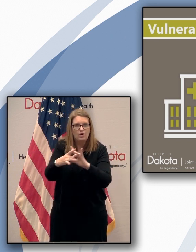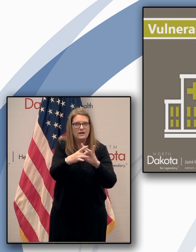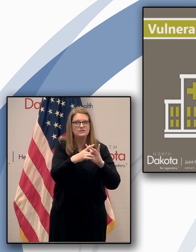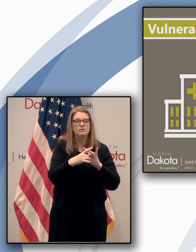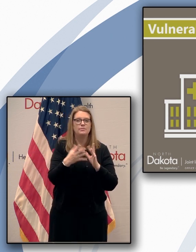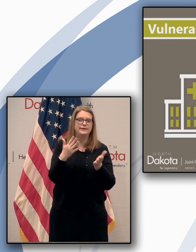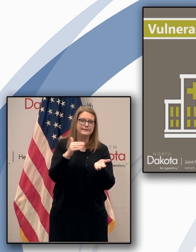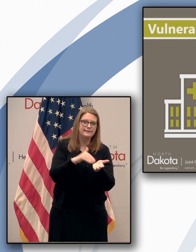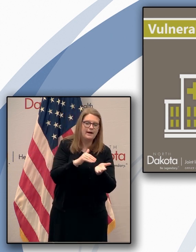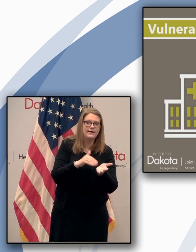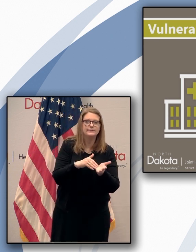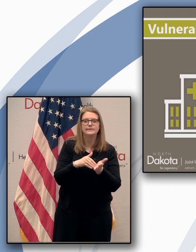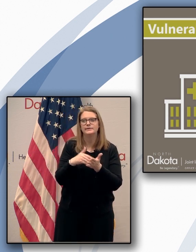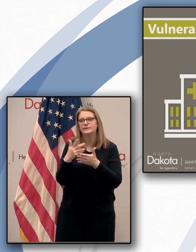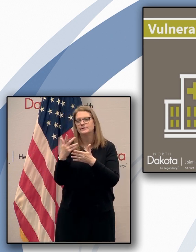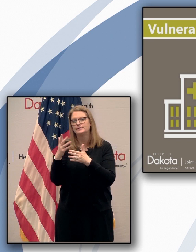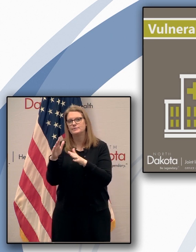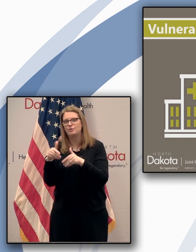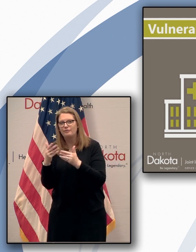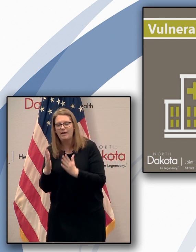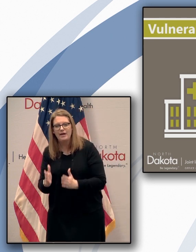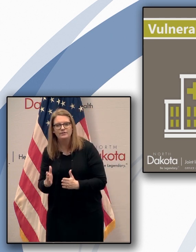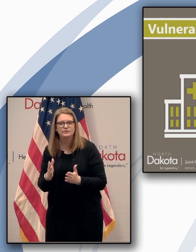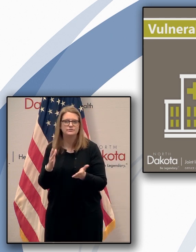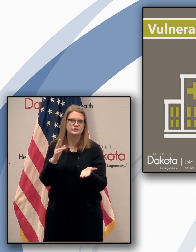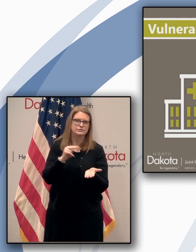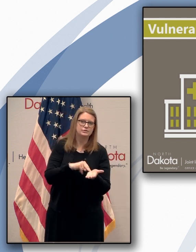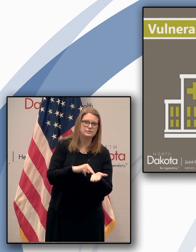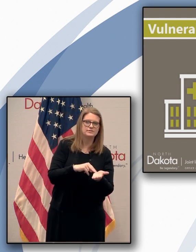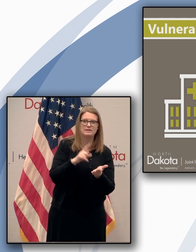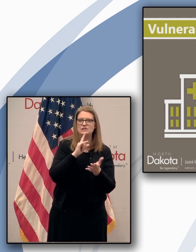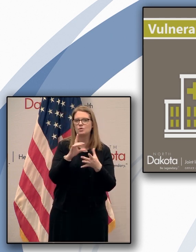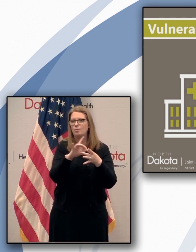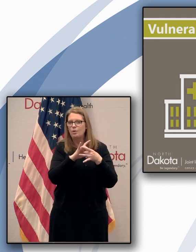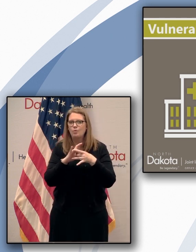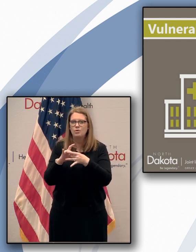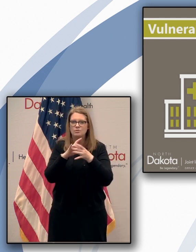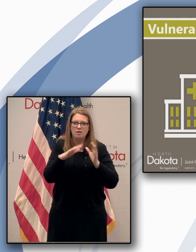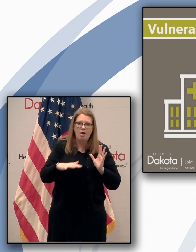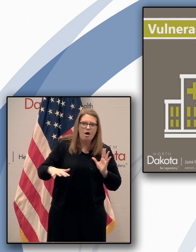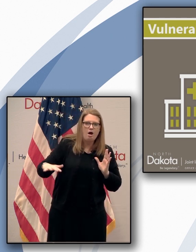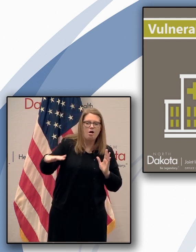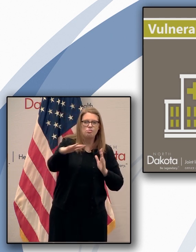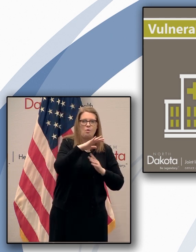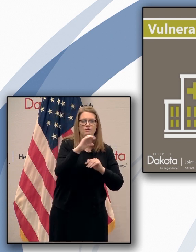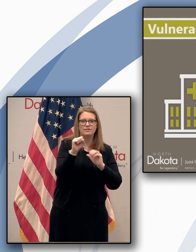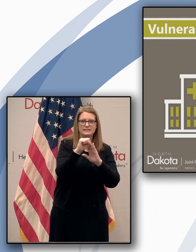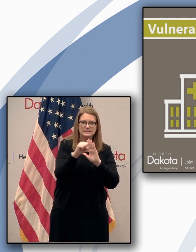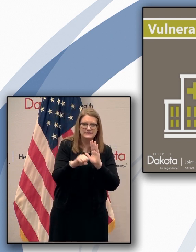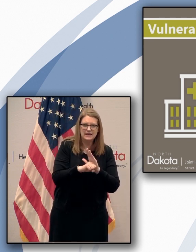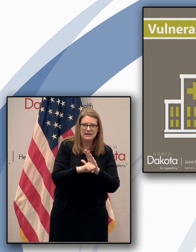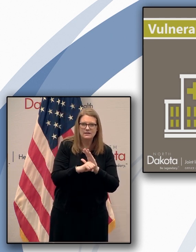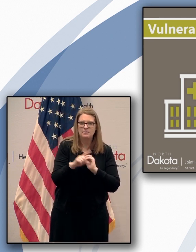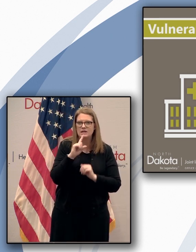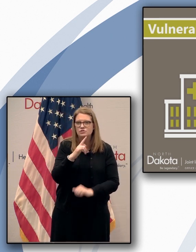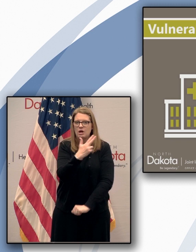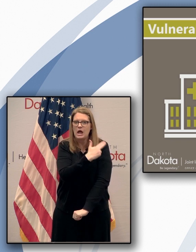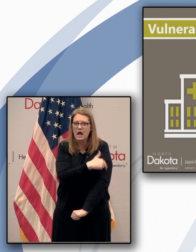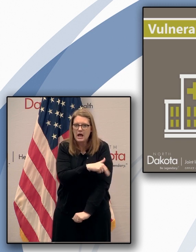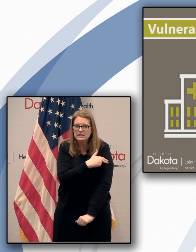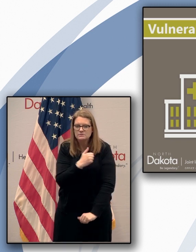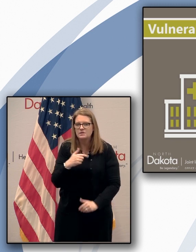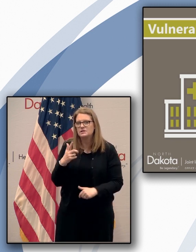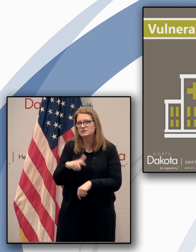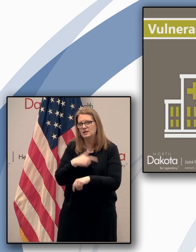been competitors, in working to make sure that we're coordinating across geographies and regions to ensure that hospitals, long-term